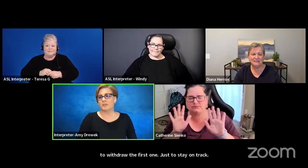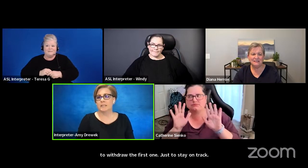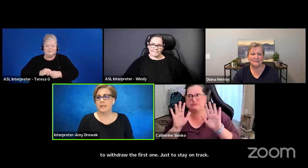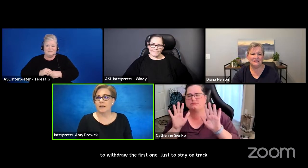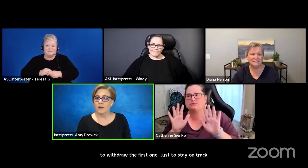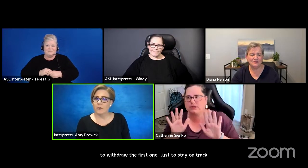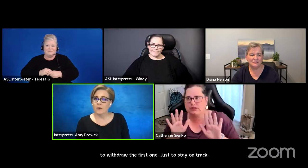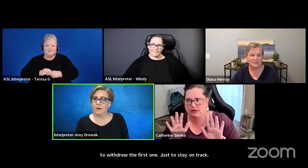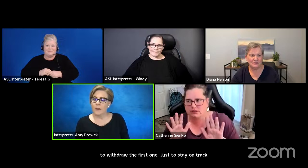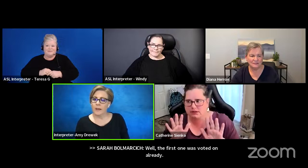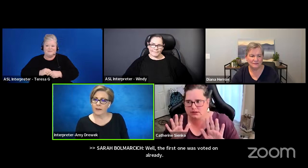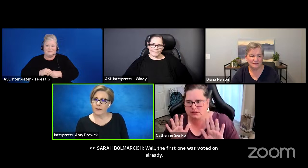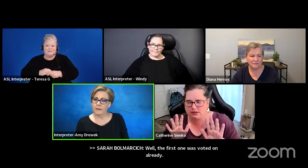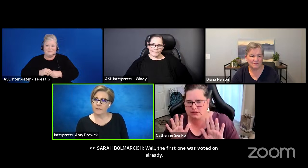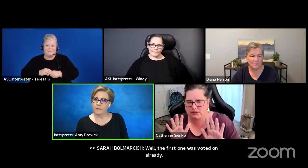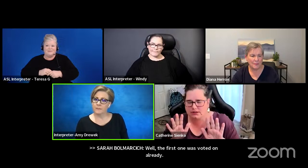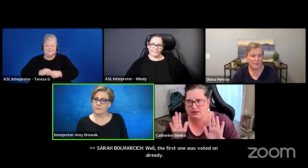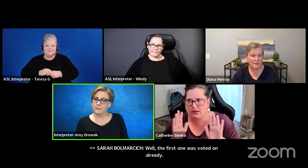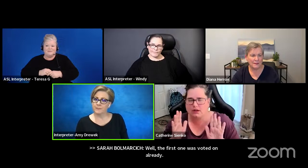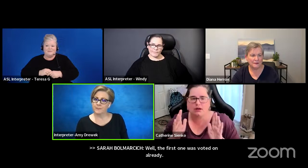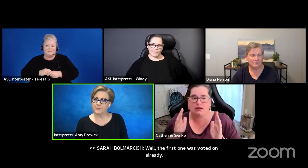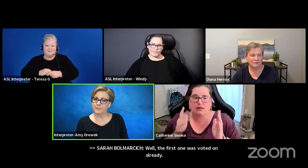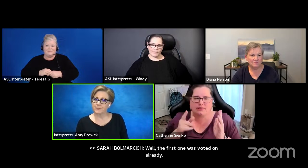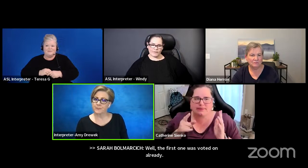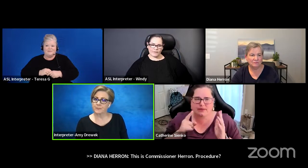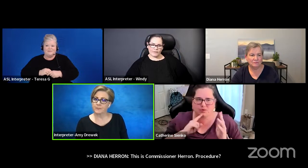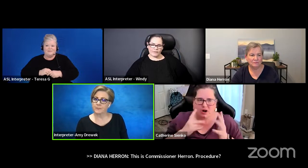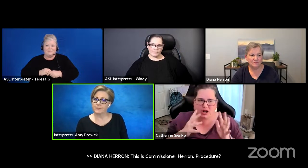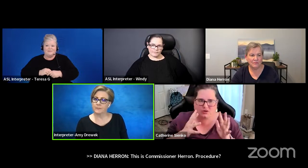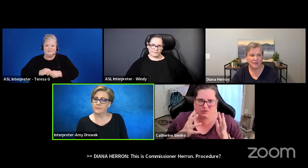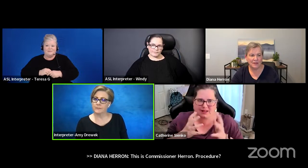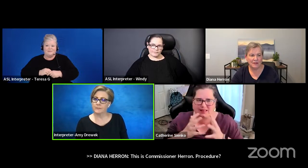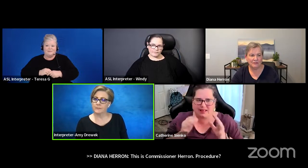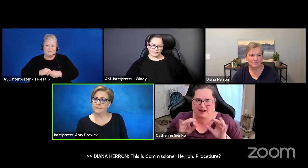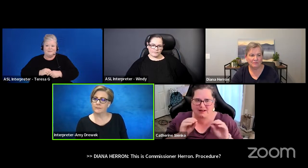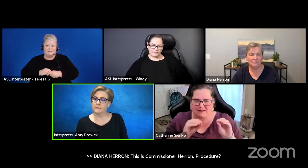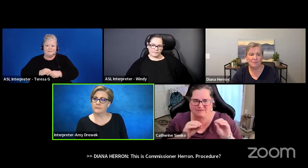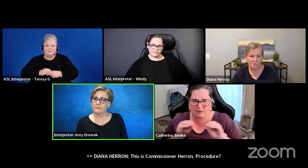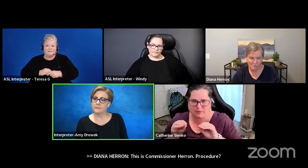This is Commissioner Cienko. Okay.